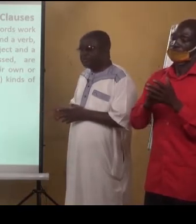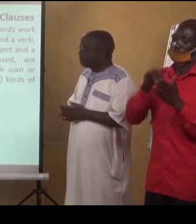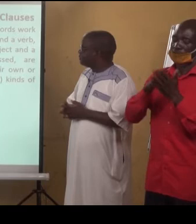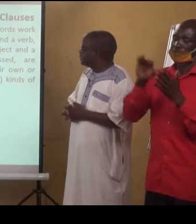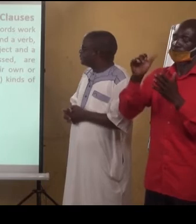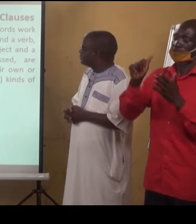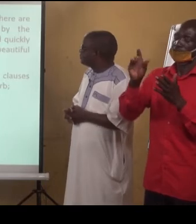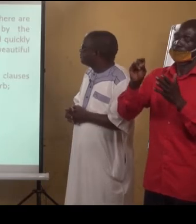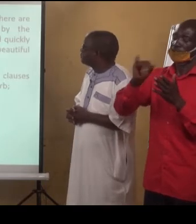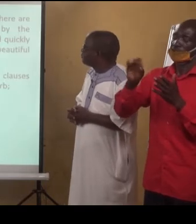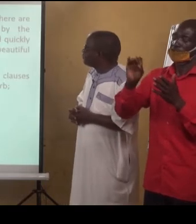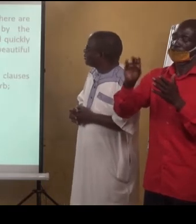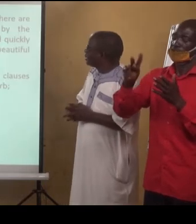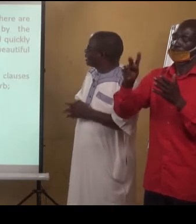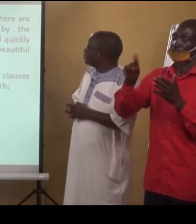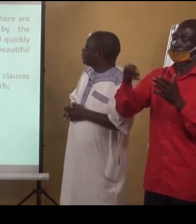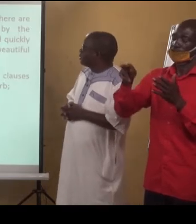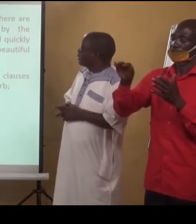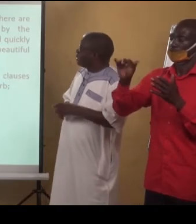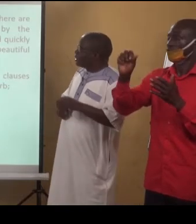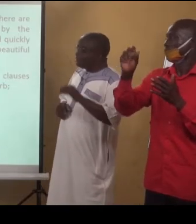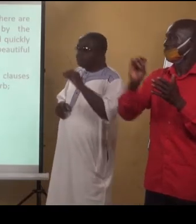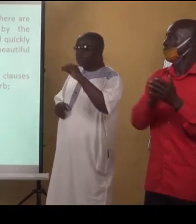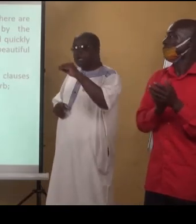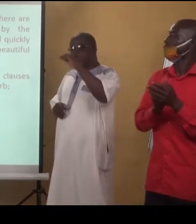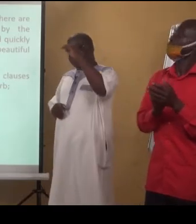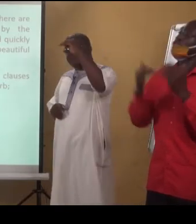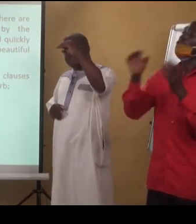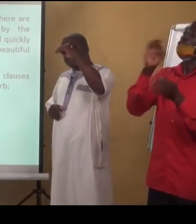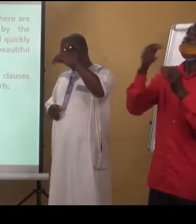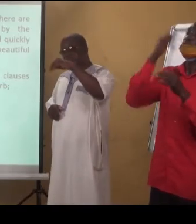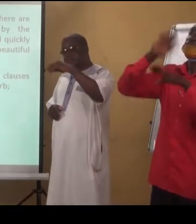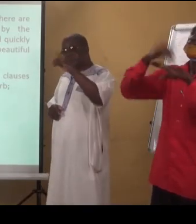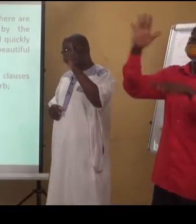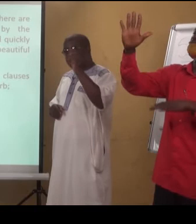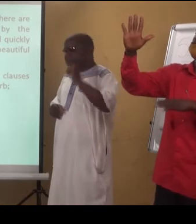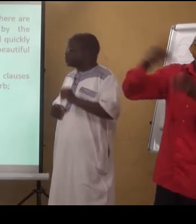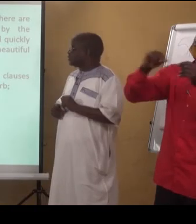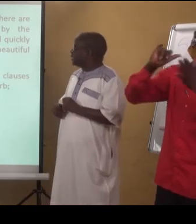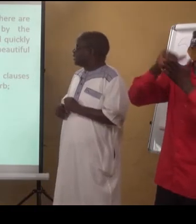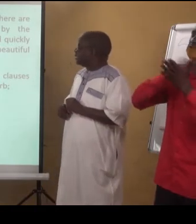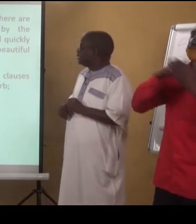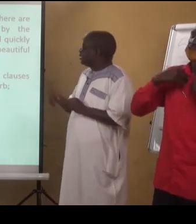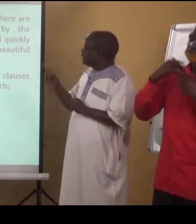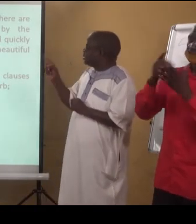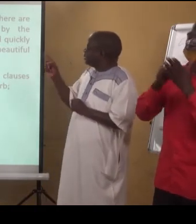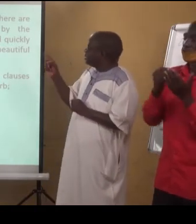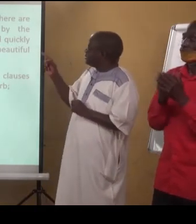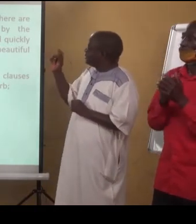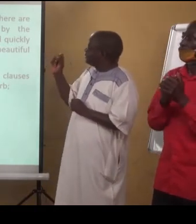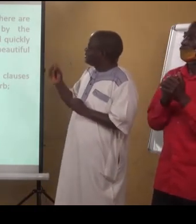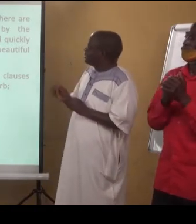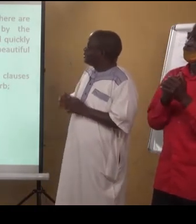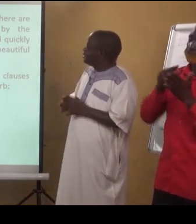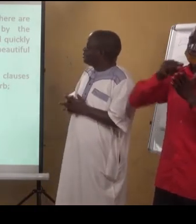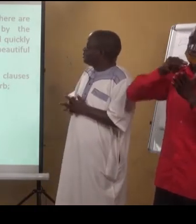Adjectival phrase. Now, if you look at the 5 sentences we have discussed earlier,